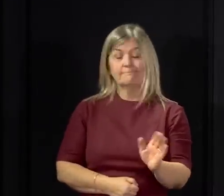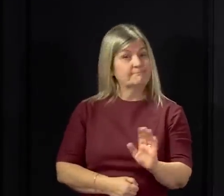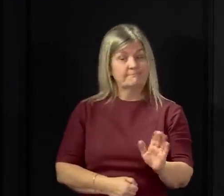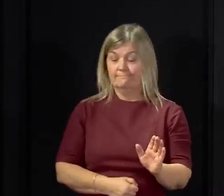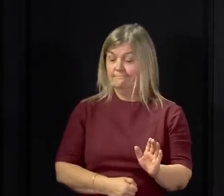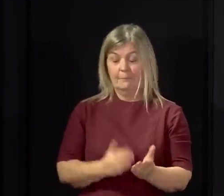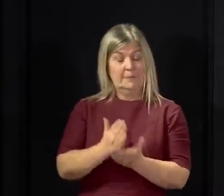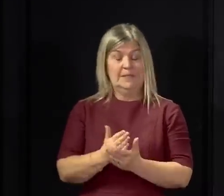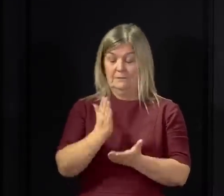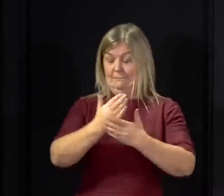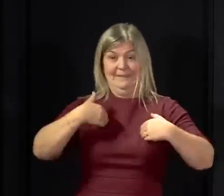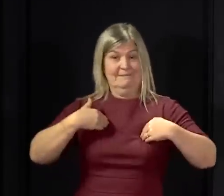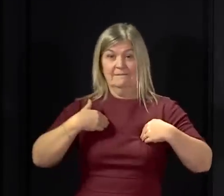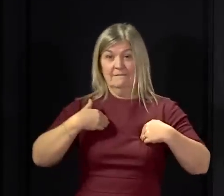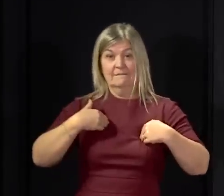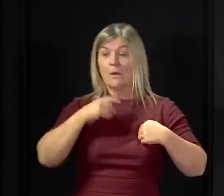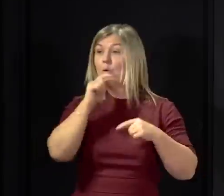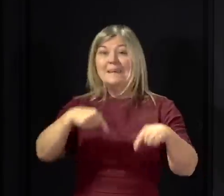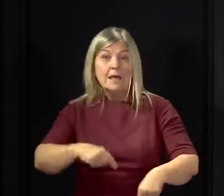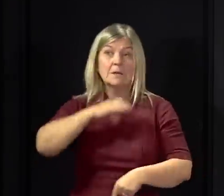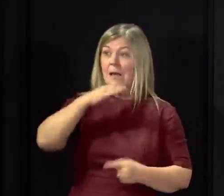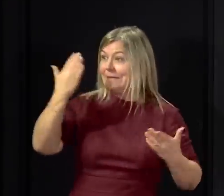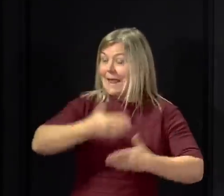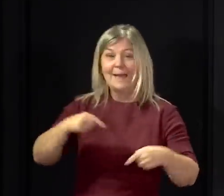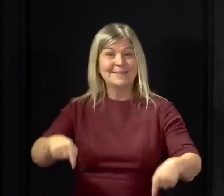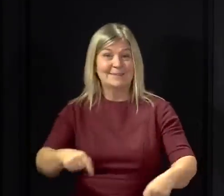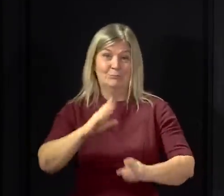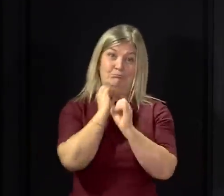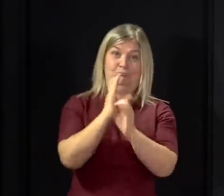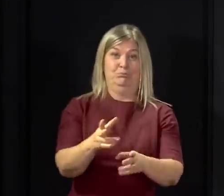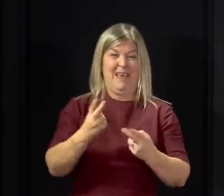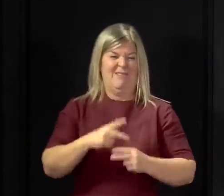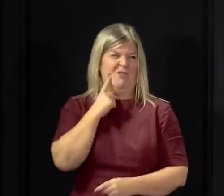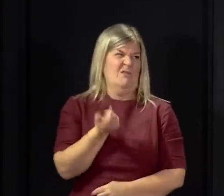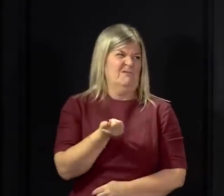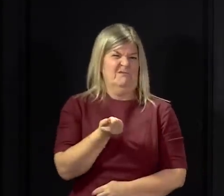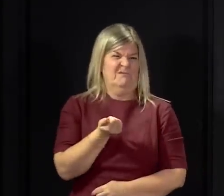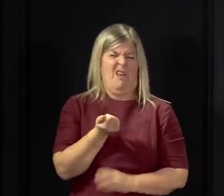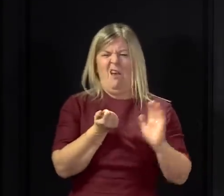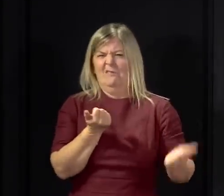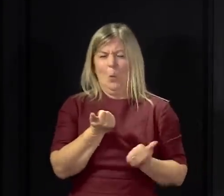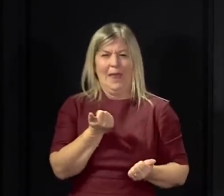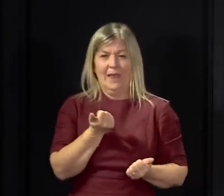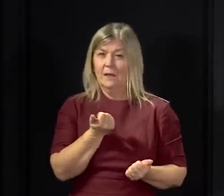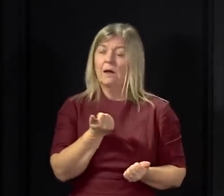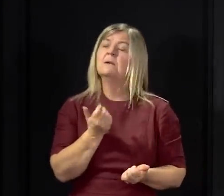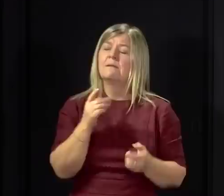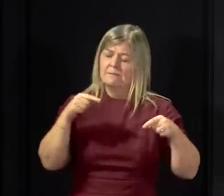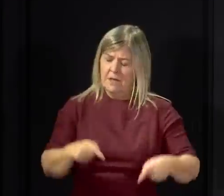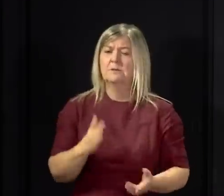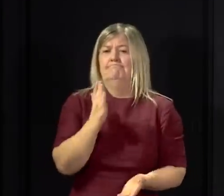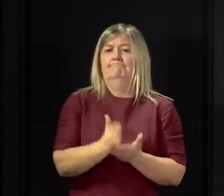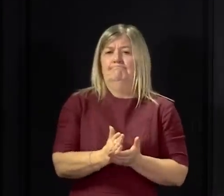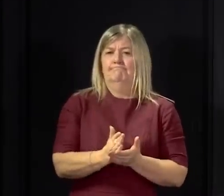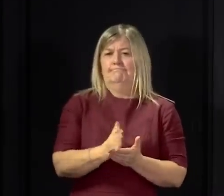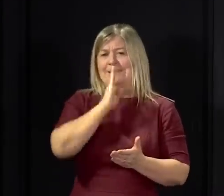fibre of my being, I would not be standing here on the Saturday before Christmas announcing this if I did not think this was necessary.